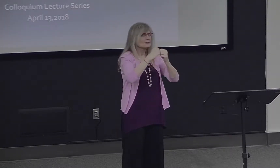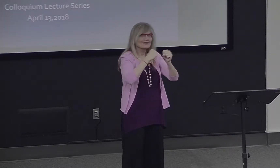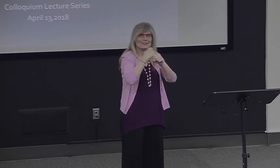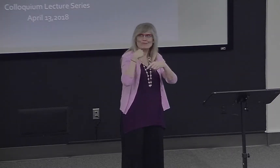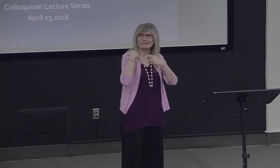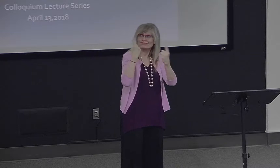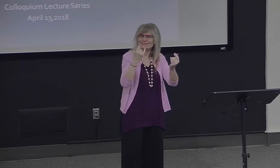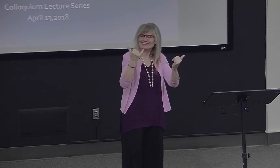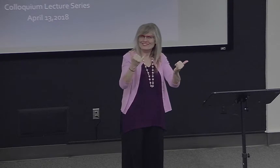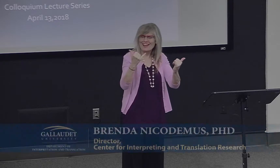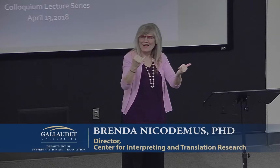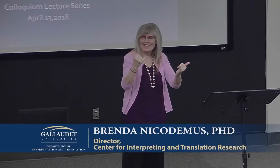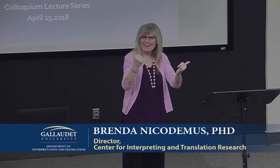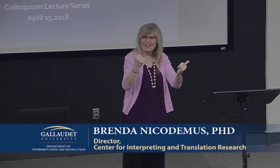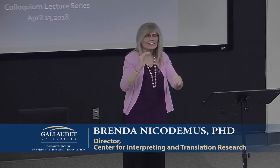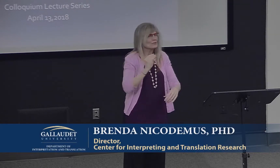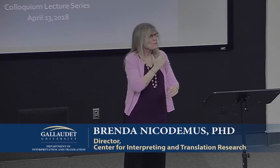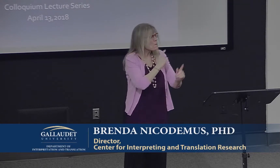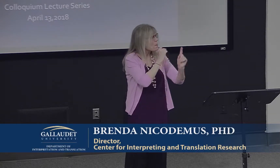I want to say a few words about the Colloquium.